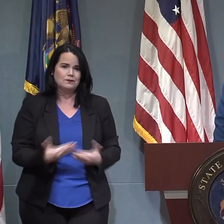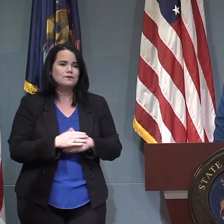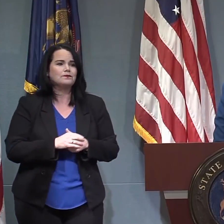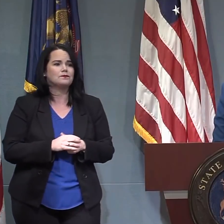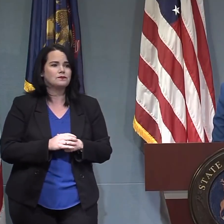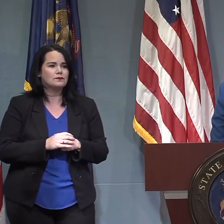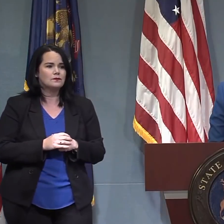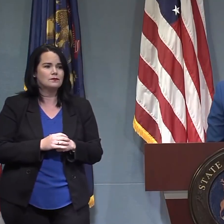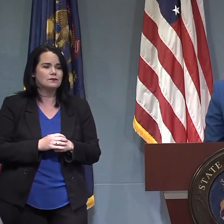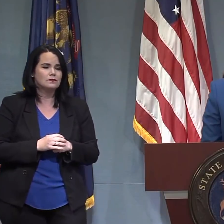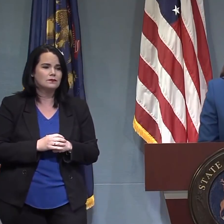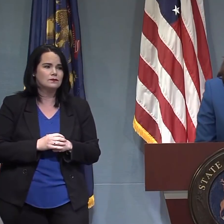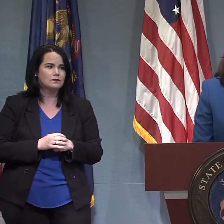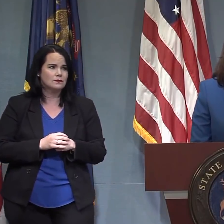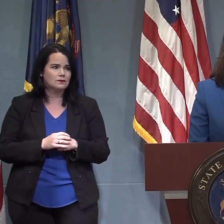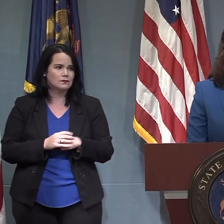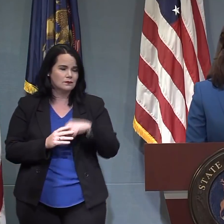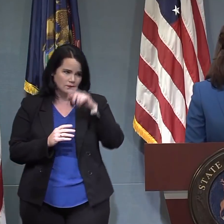Okay.